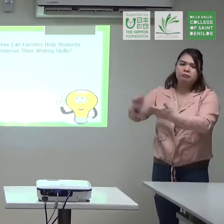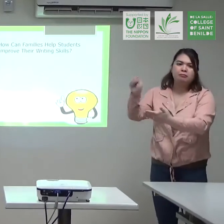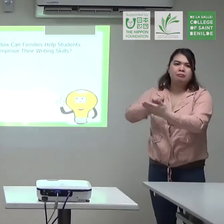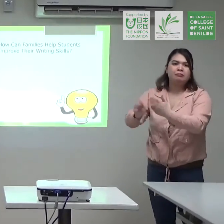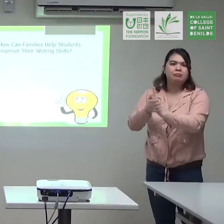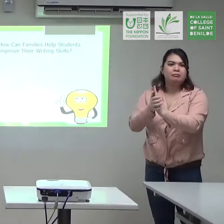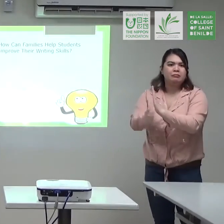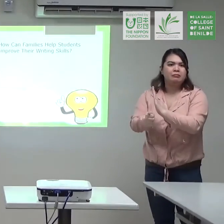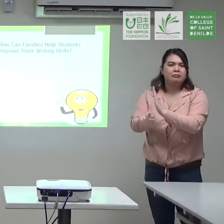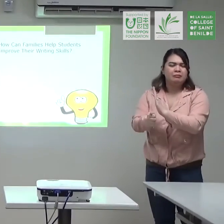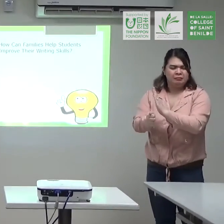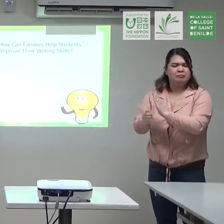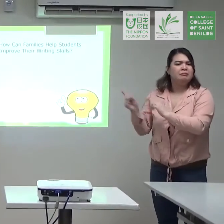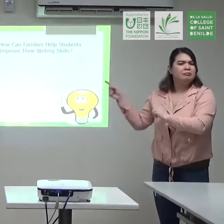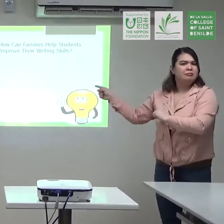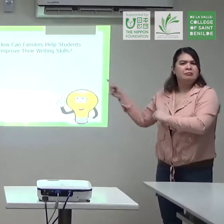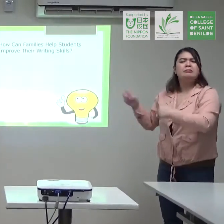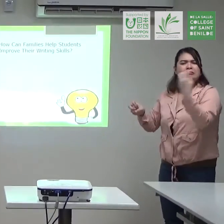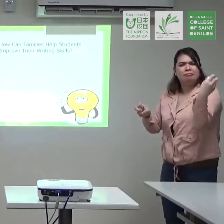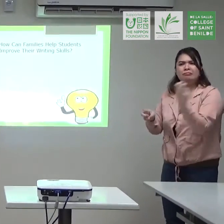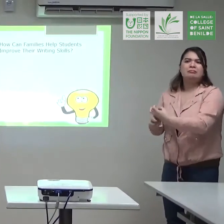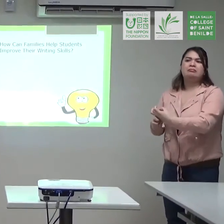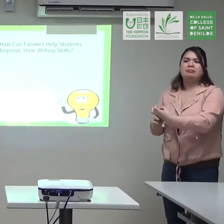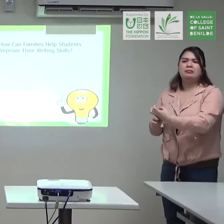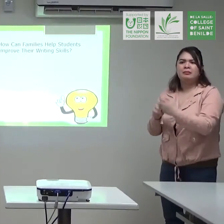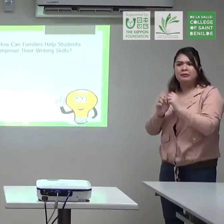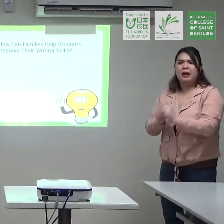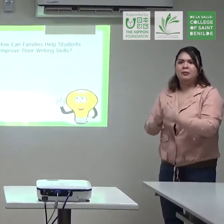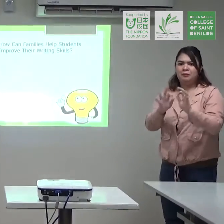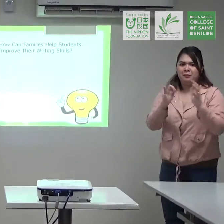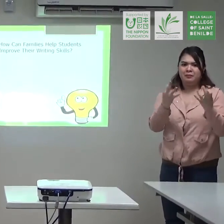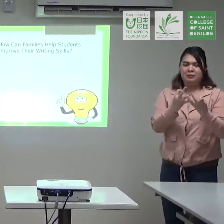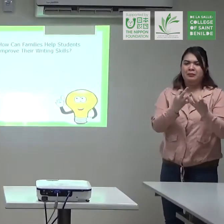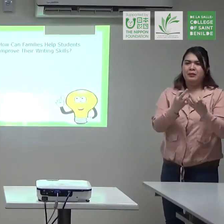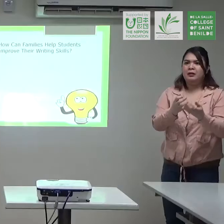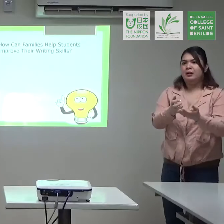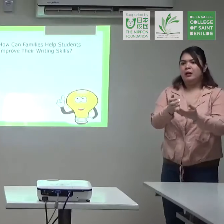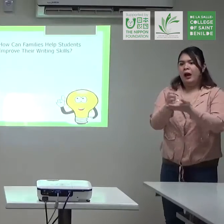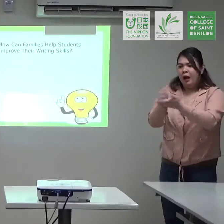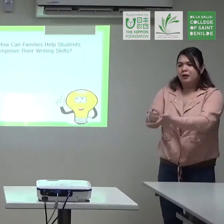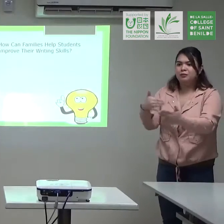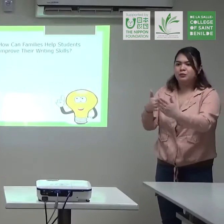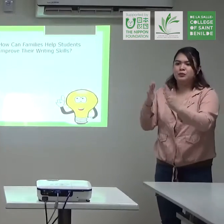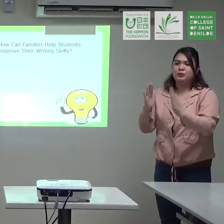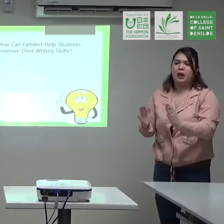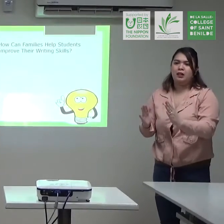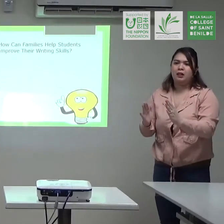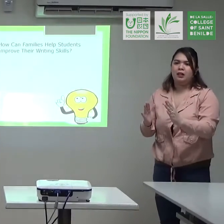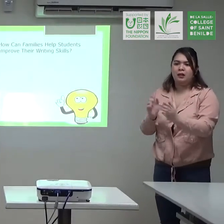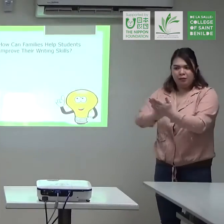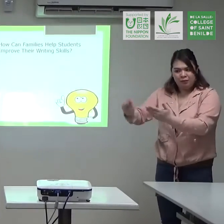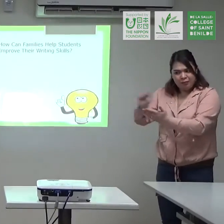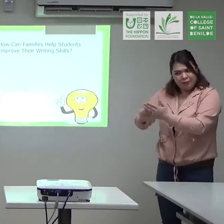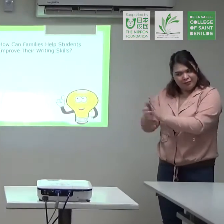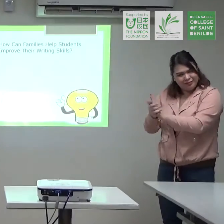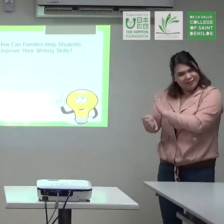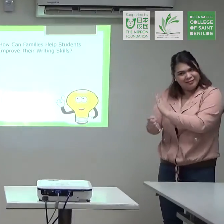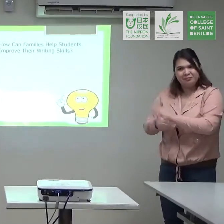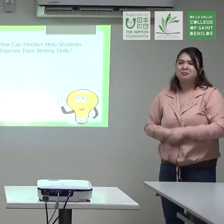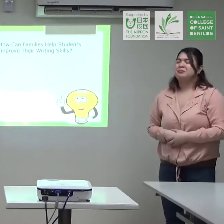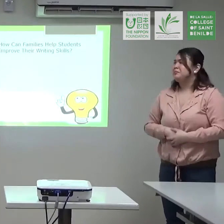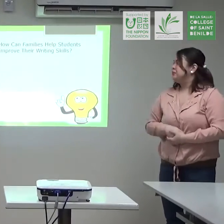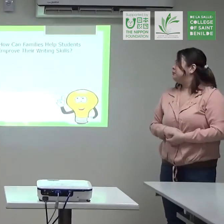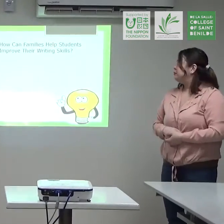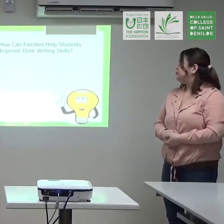pinakamahirap. How can families help improve their writing skills?